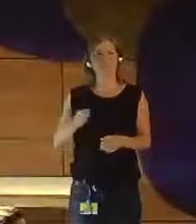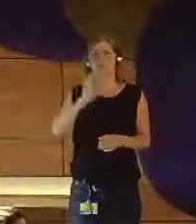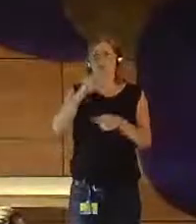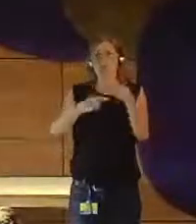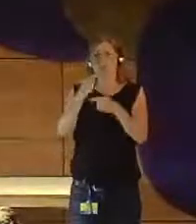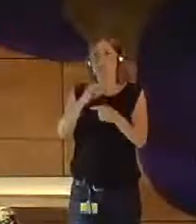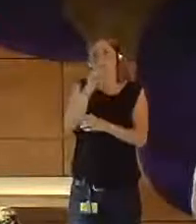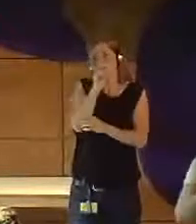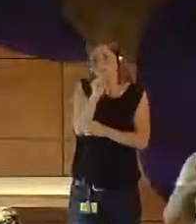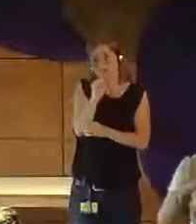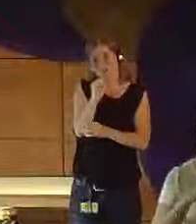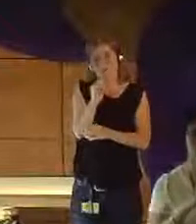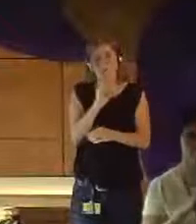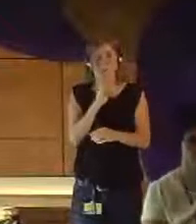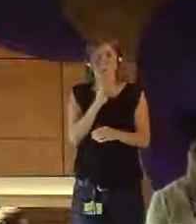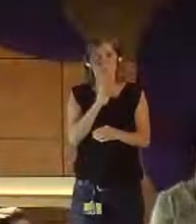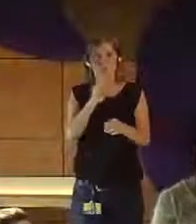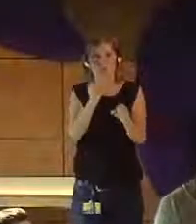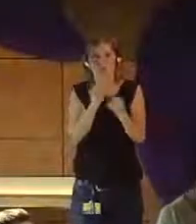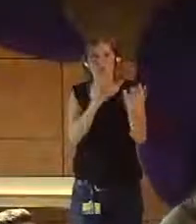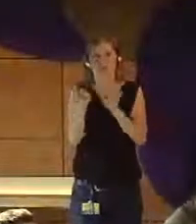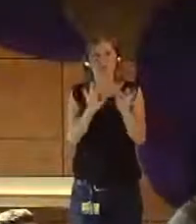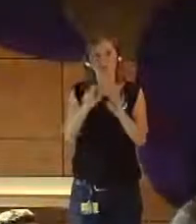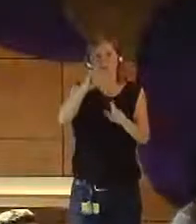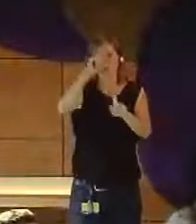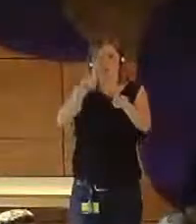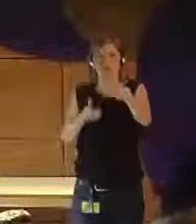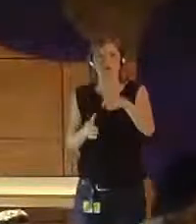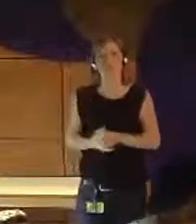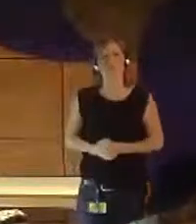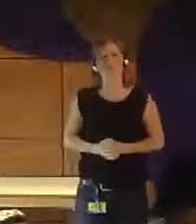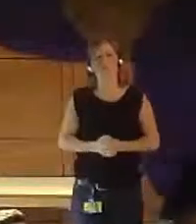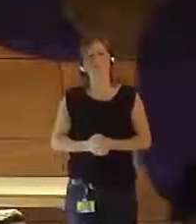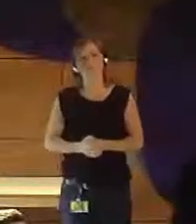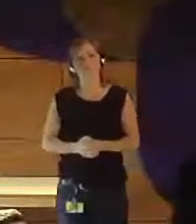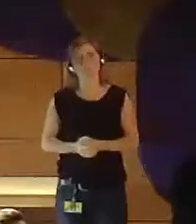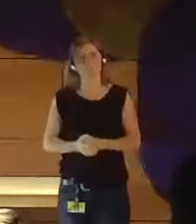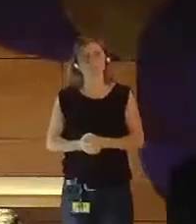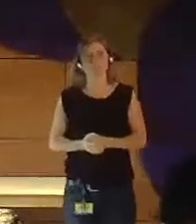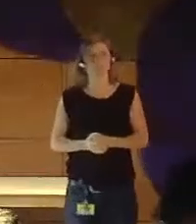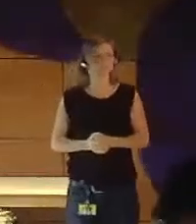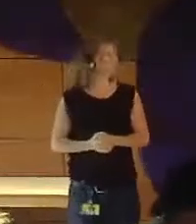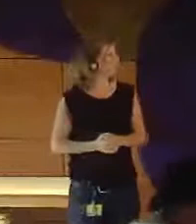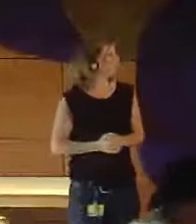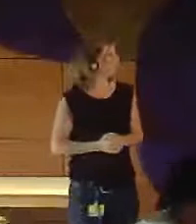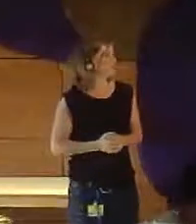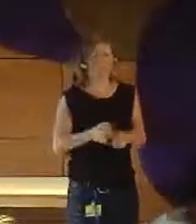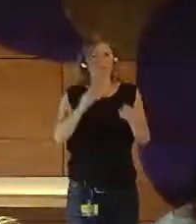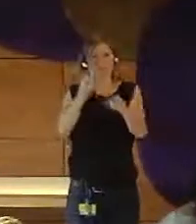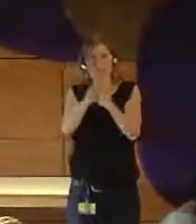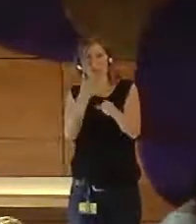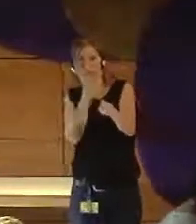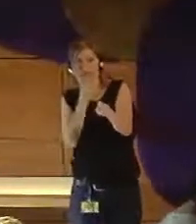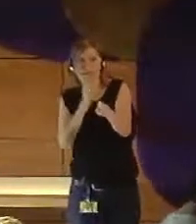der Jeremy nicht übersetzt werden. Deutsch, ja. I can. Du kannst auch Englisch sprechen.